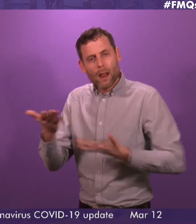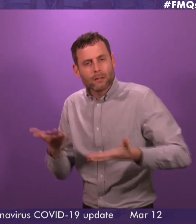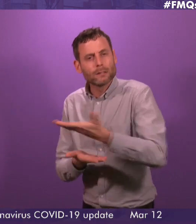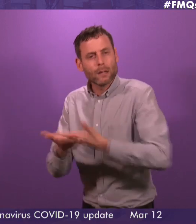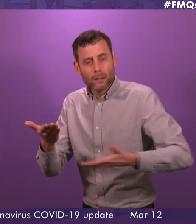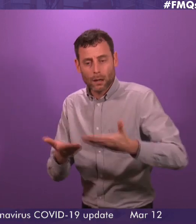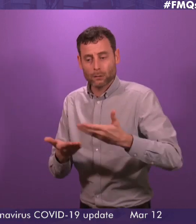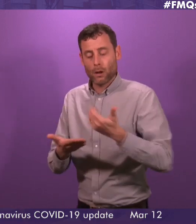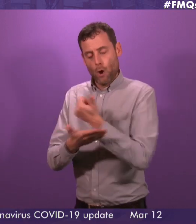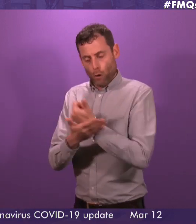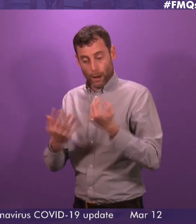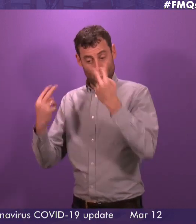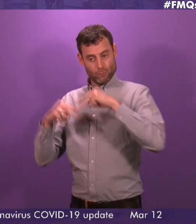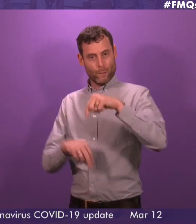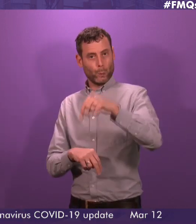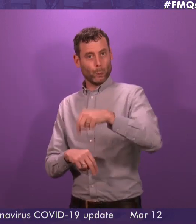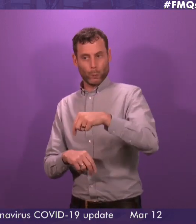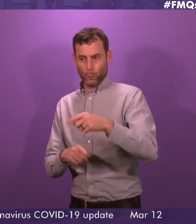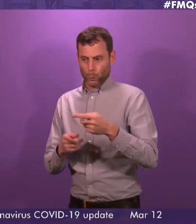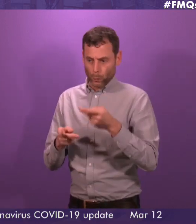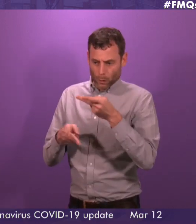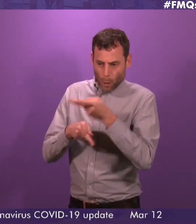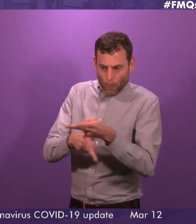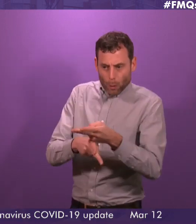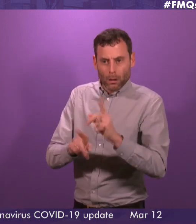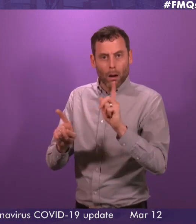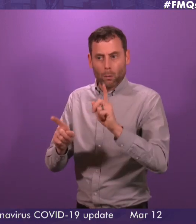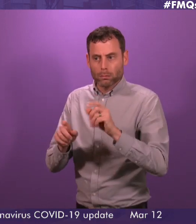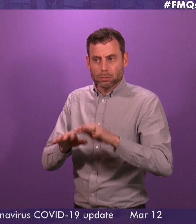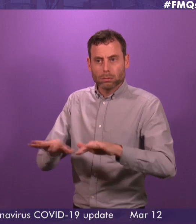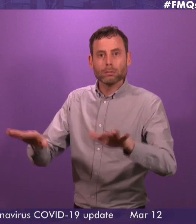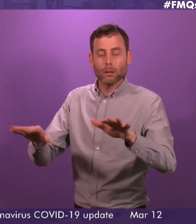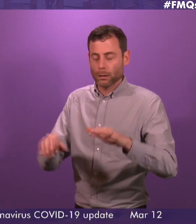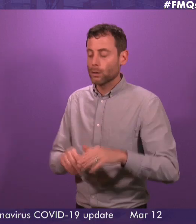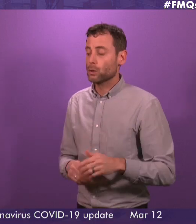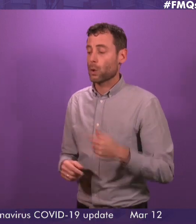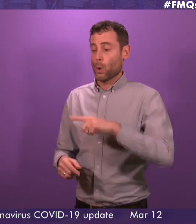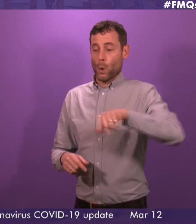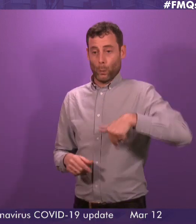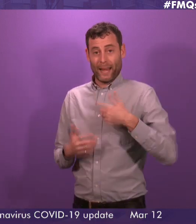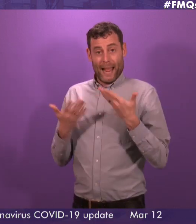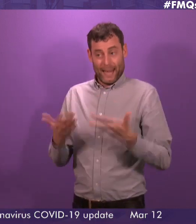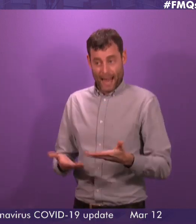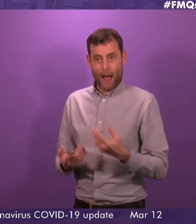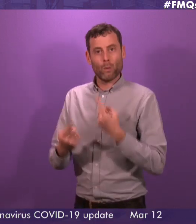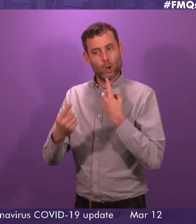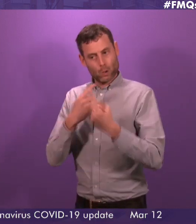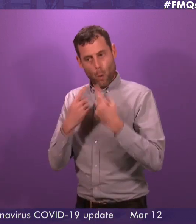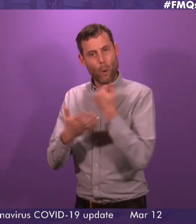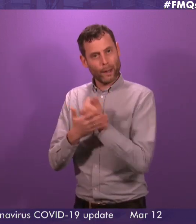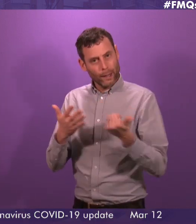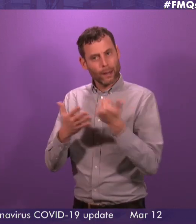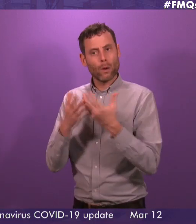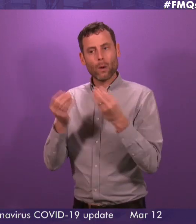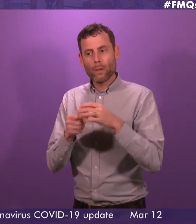matter under review and ensure, as Mr Gray has highlighted, that we are listening to local authorities and